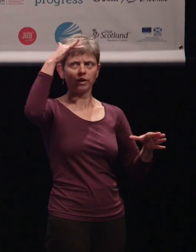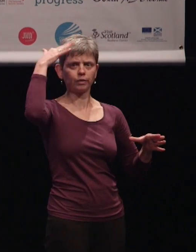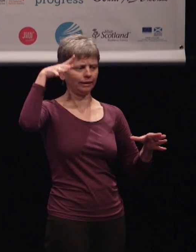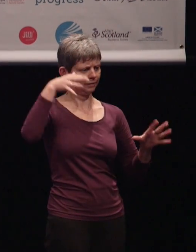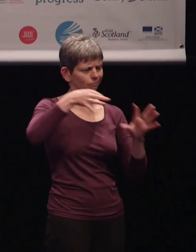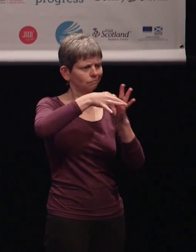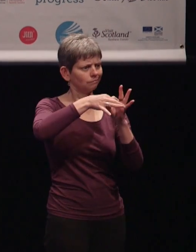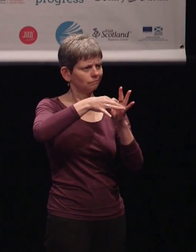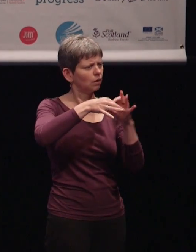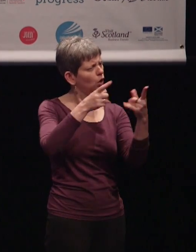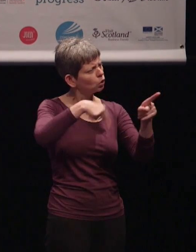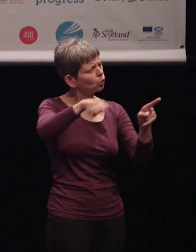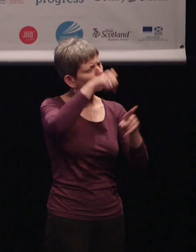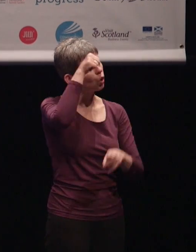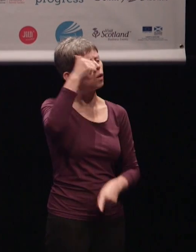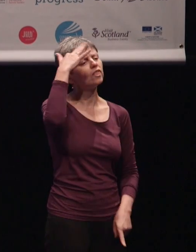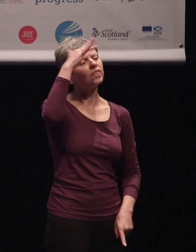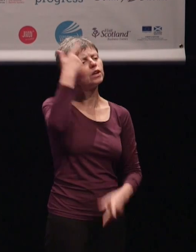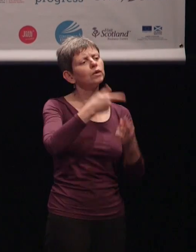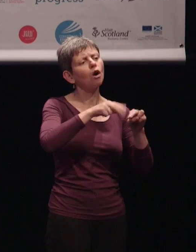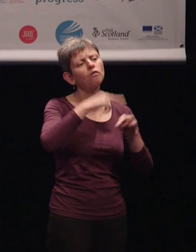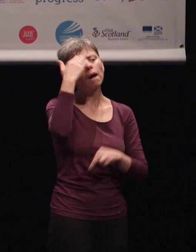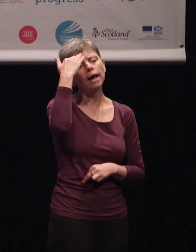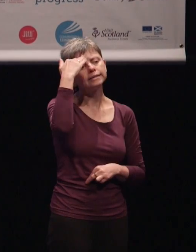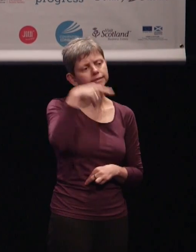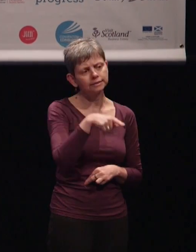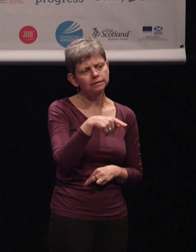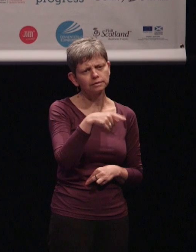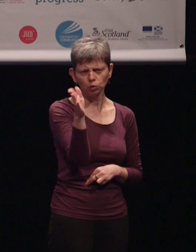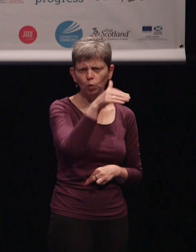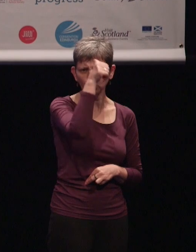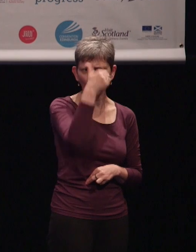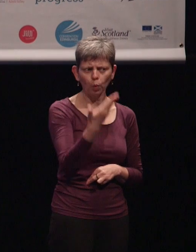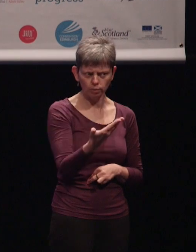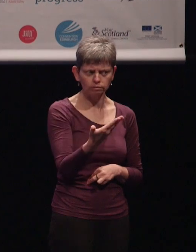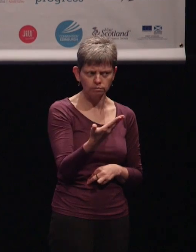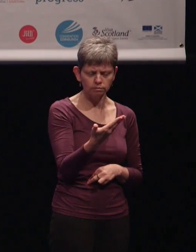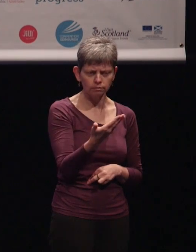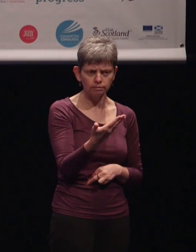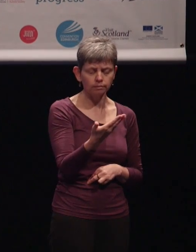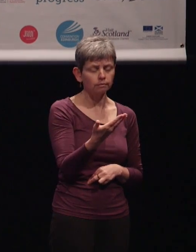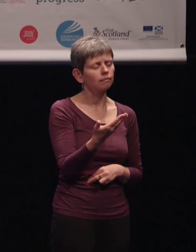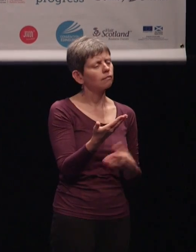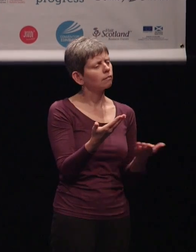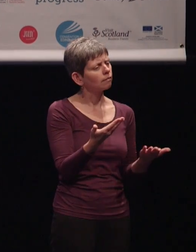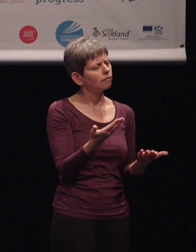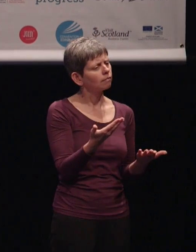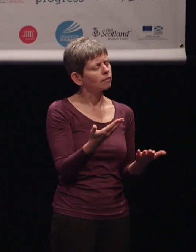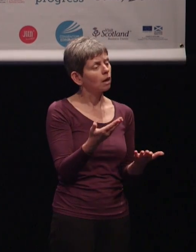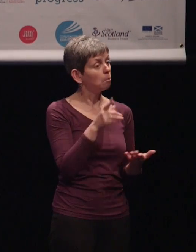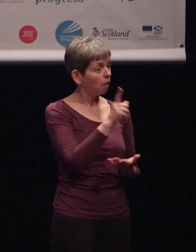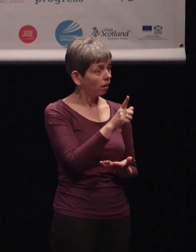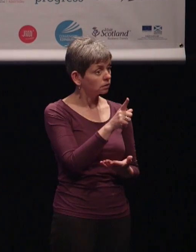about theory of mind, right? Everybody is here, I'm sure. Still, I meet staff, even if